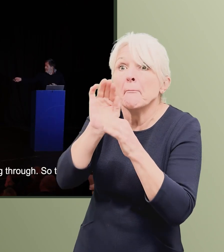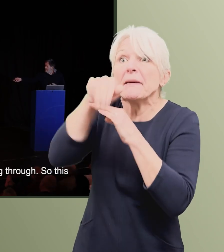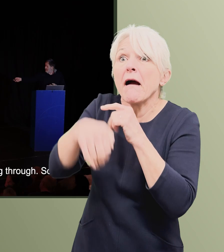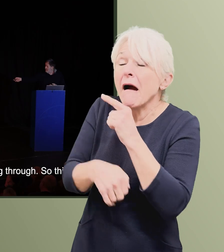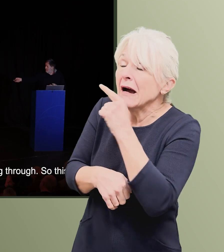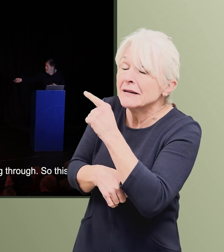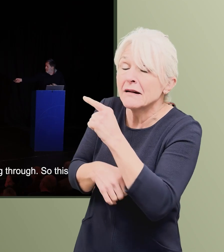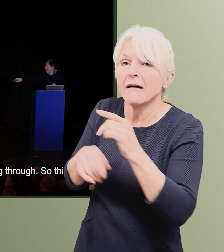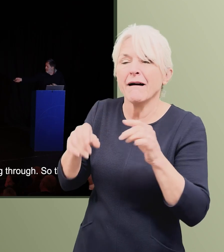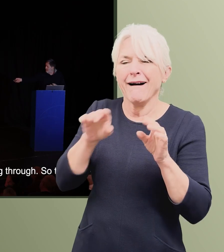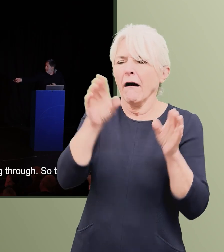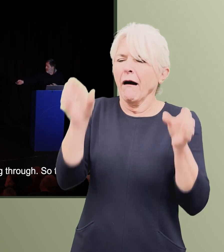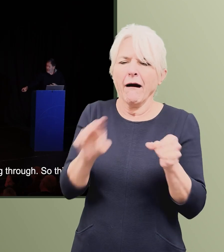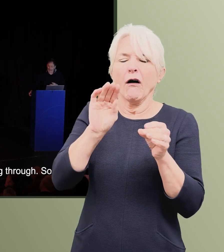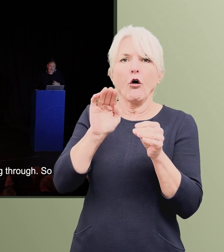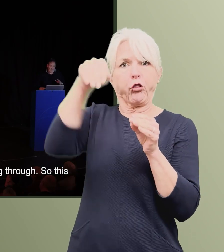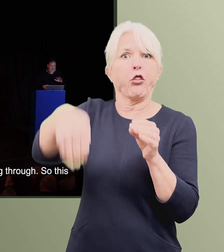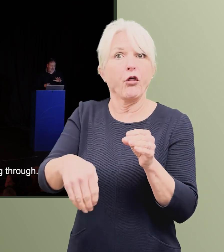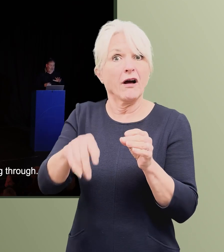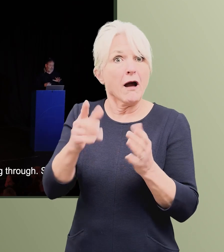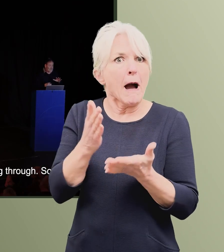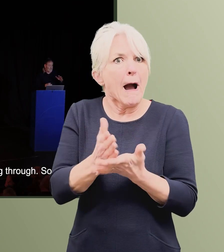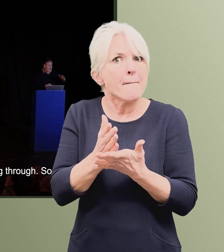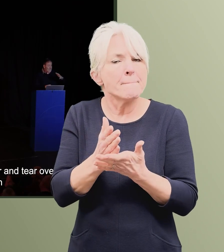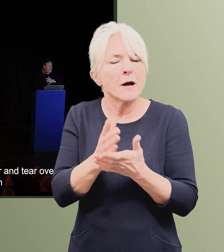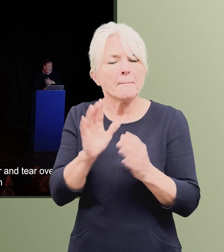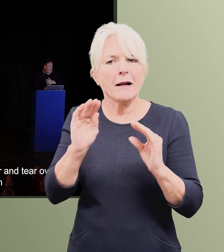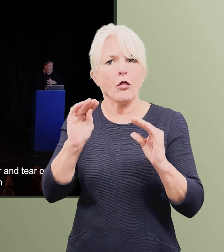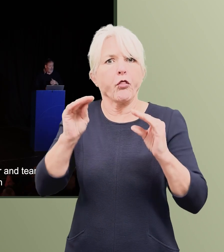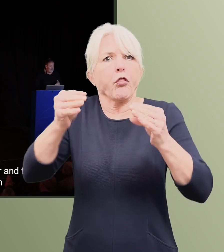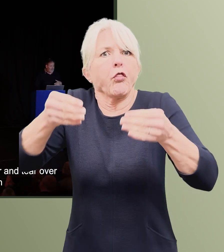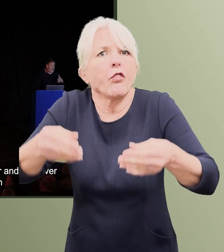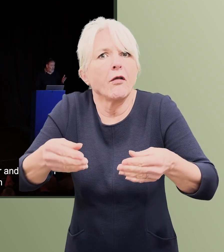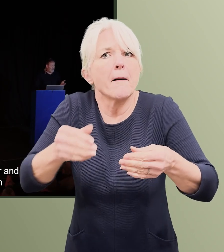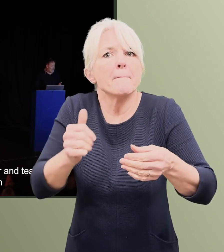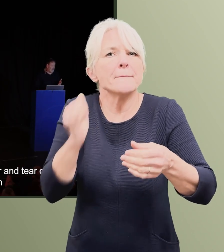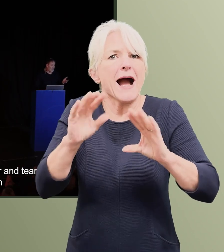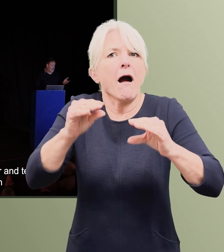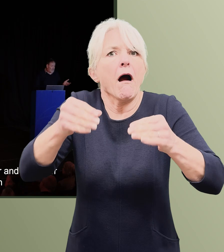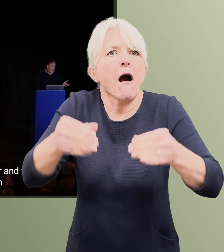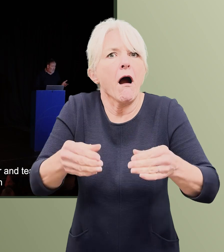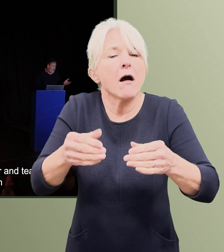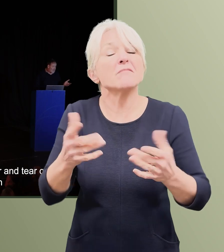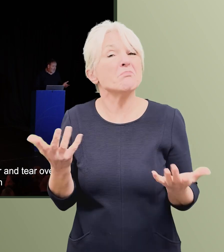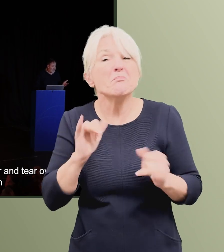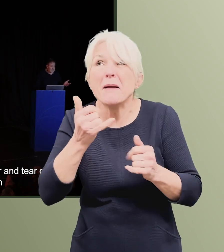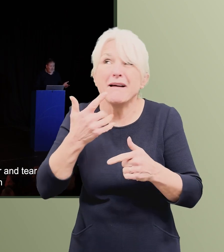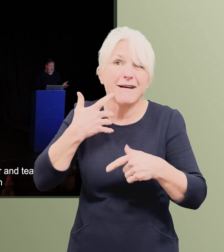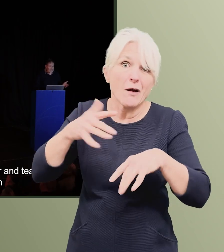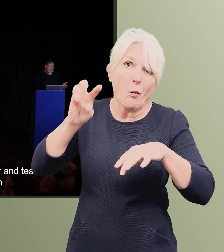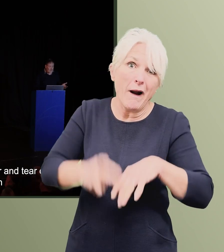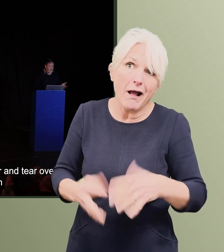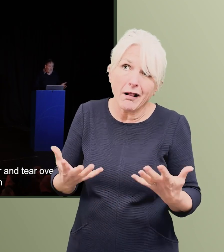see there peeking through. So the capstone has moved backwards. Now, that could be because of wear and tear